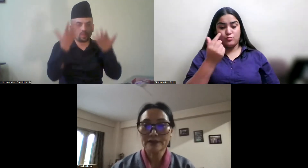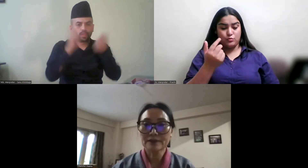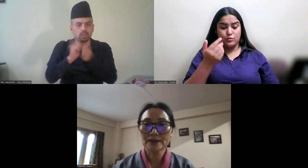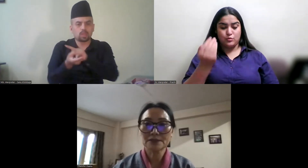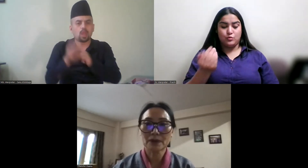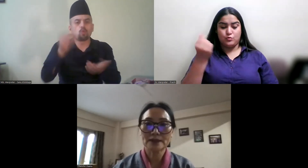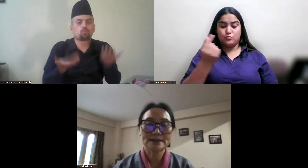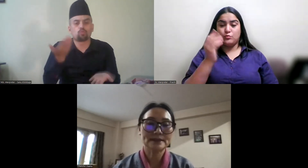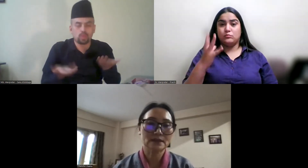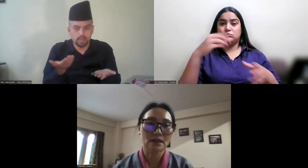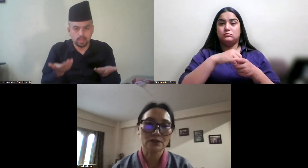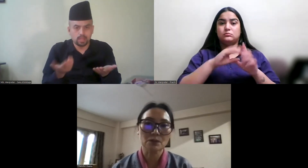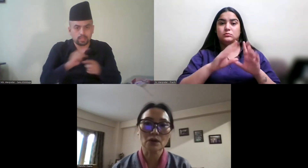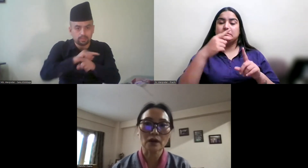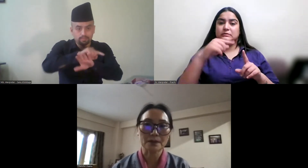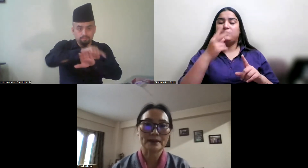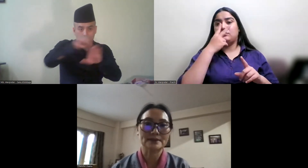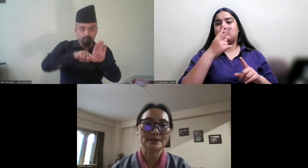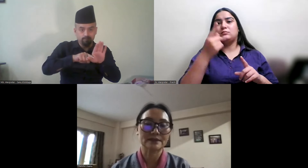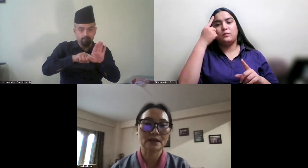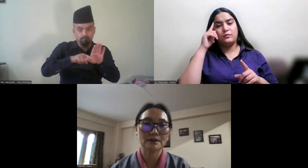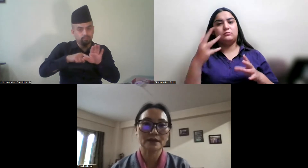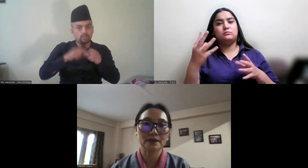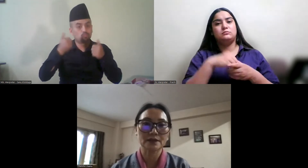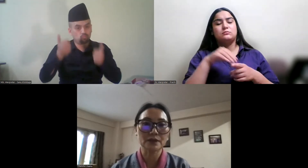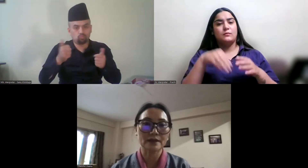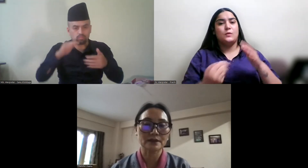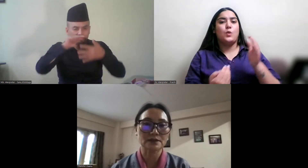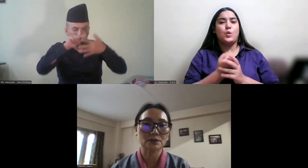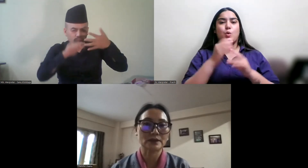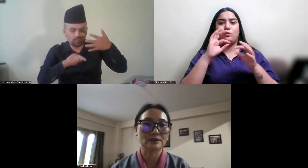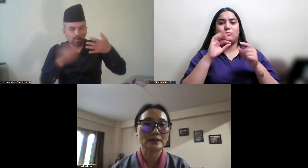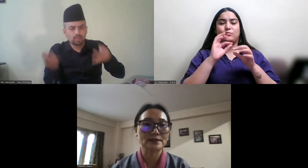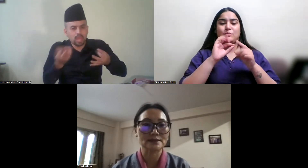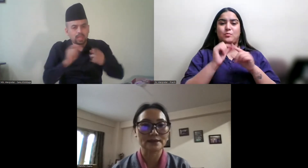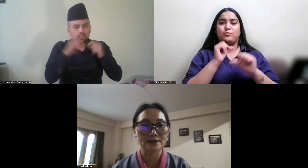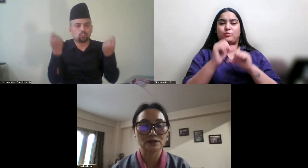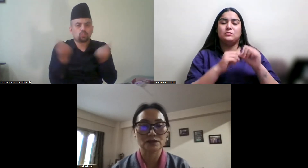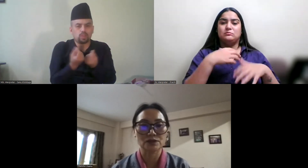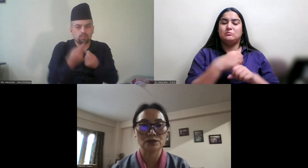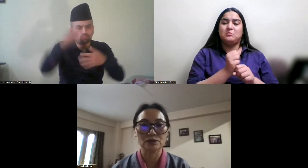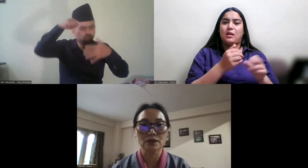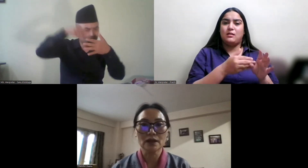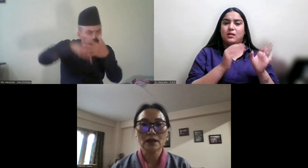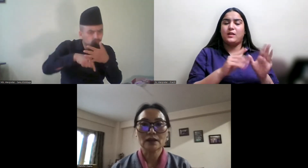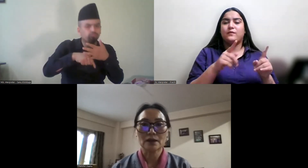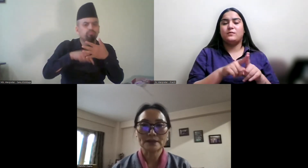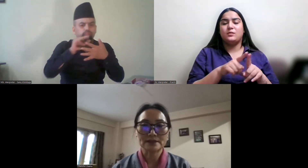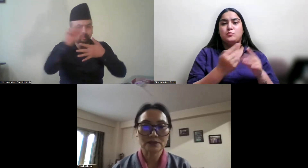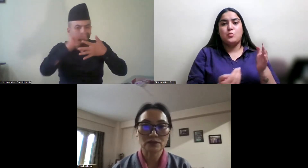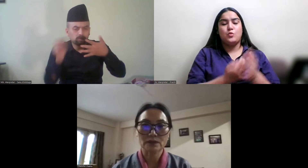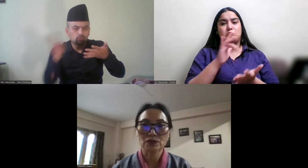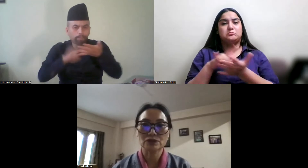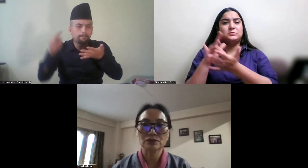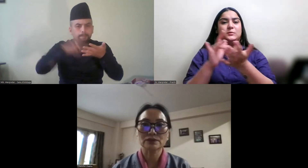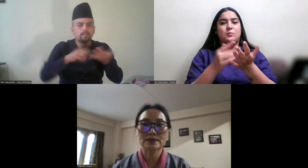The revised policy is a lot more comprehensive, covering new areas with greater insights into